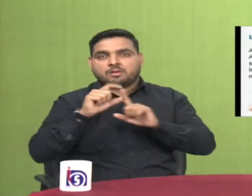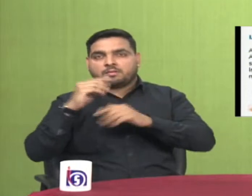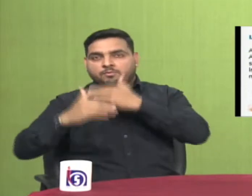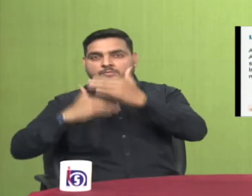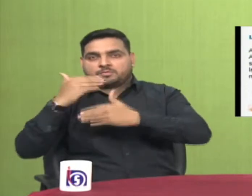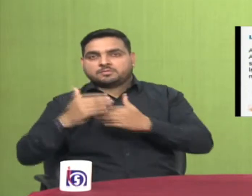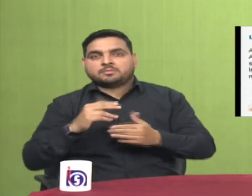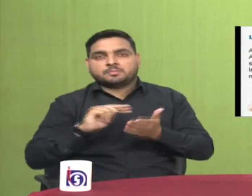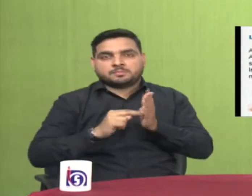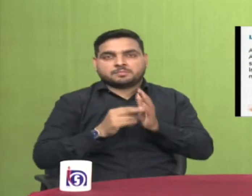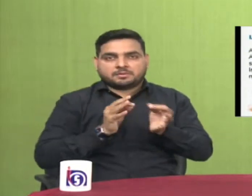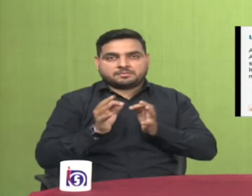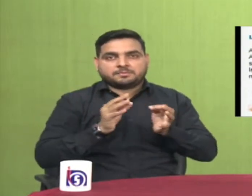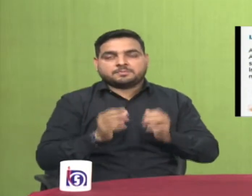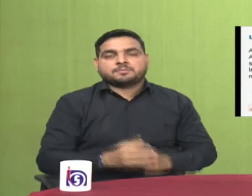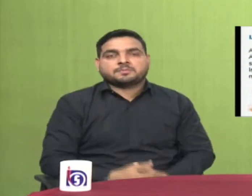At birth,